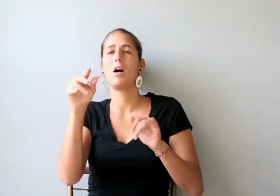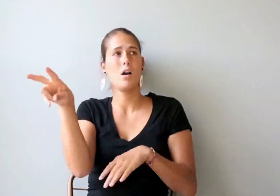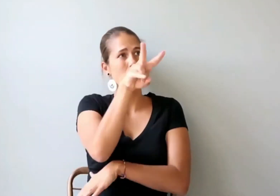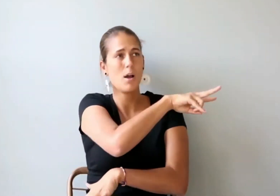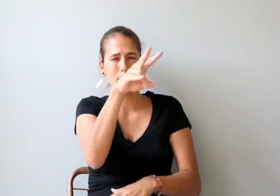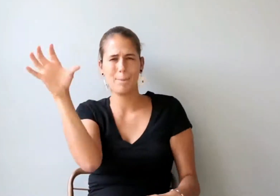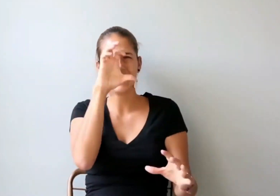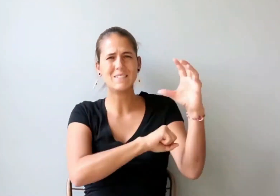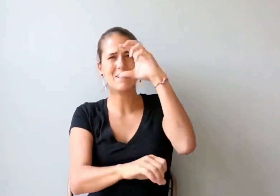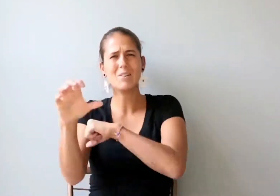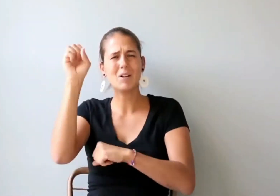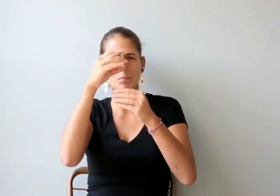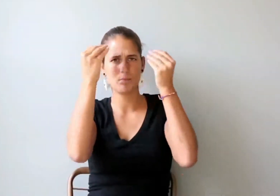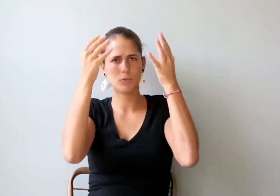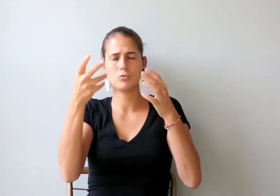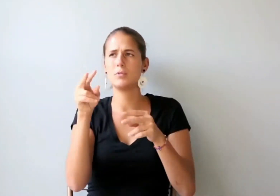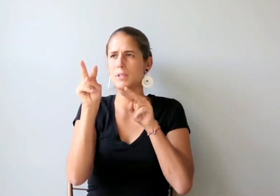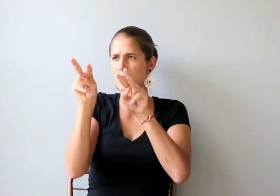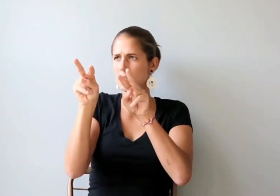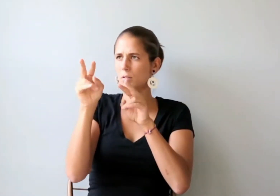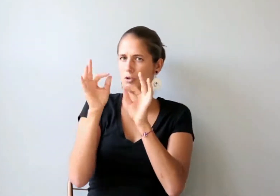figure out who is talking, she will miss information.